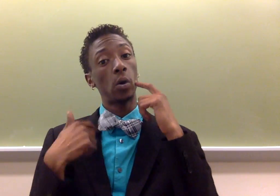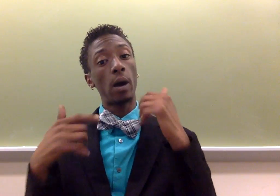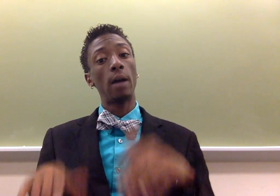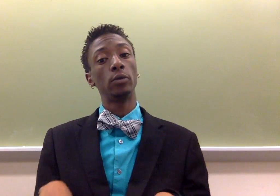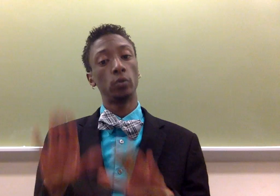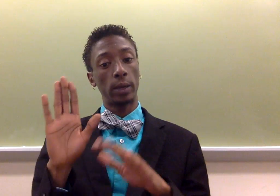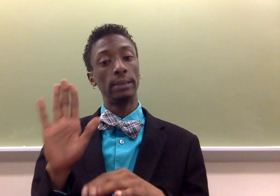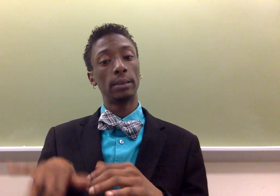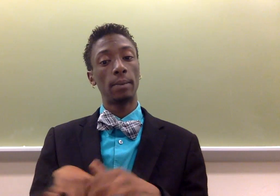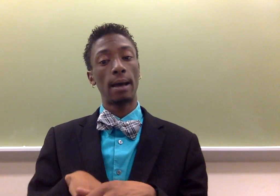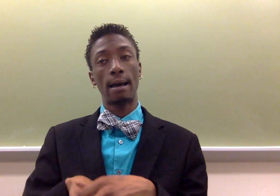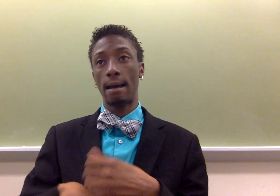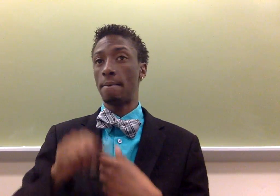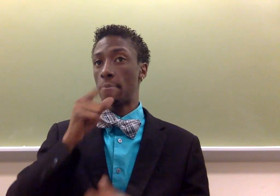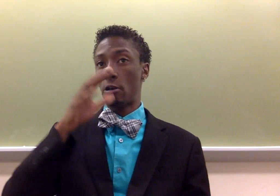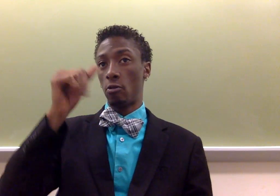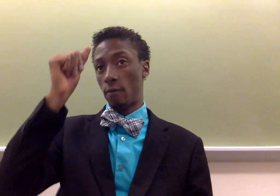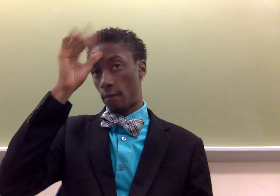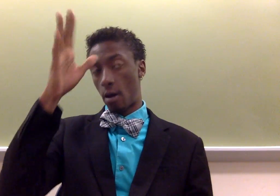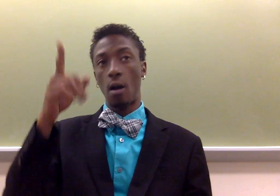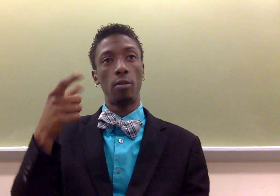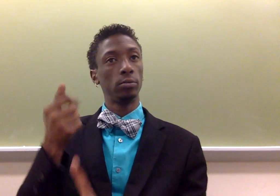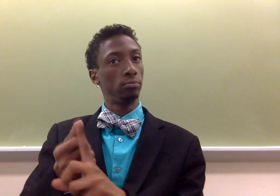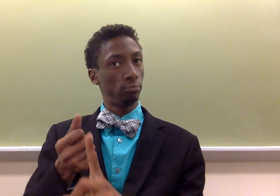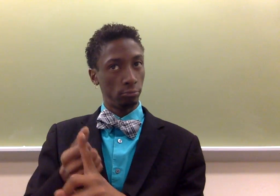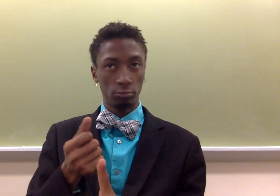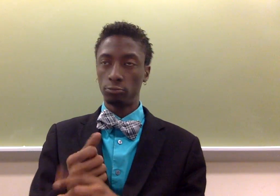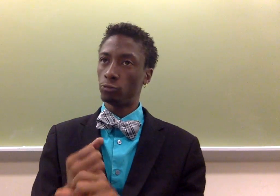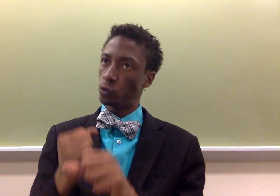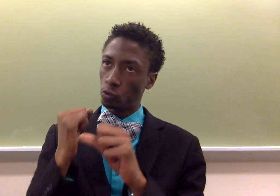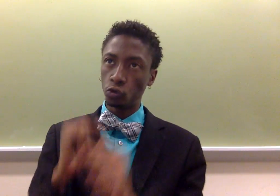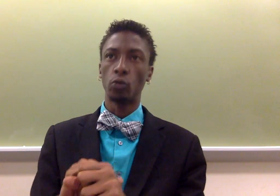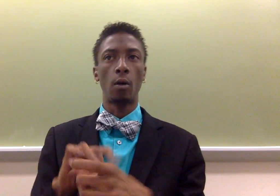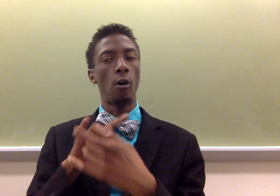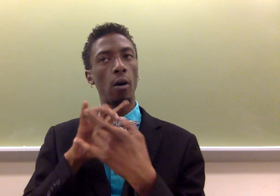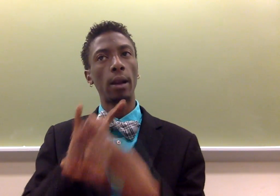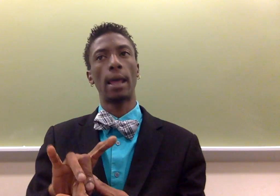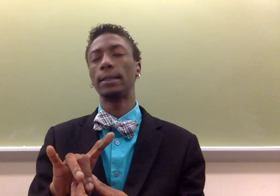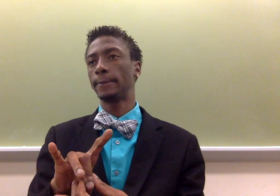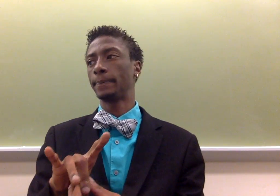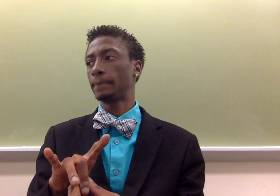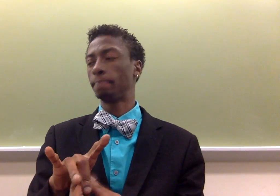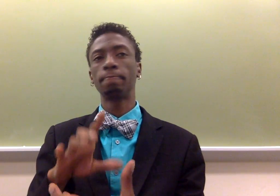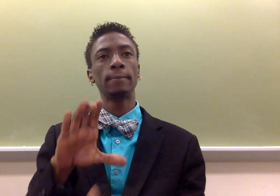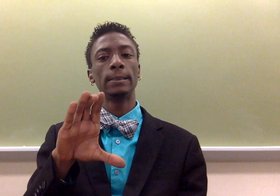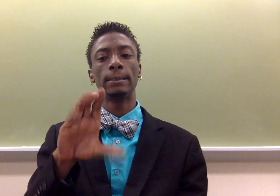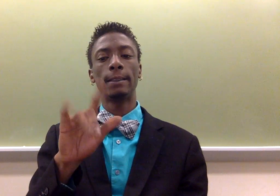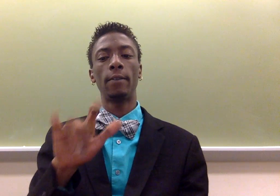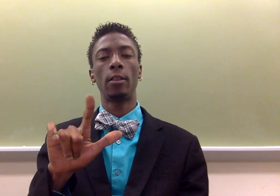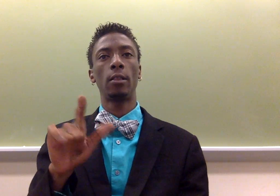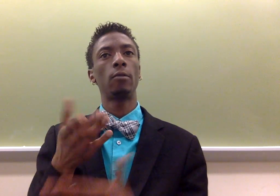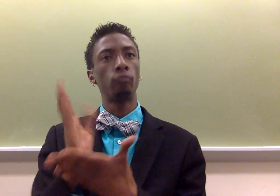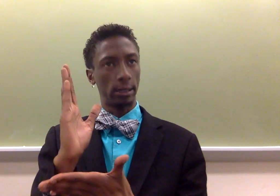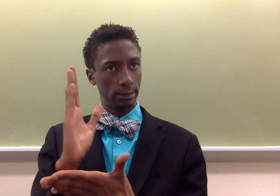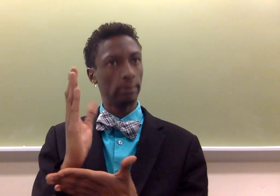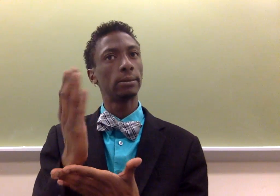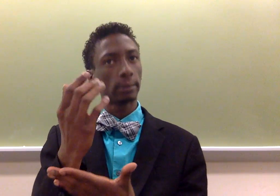by a mother and father who were deeply involved in the civil rights movement. We